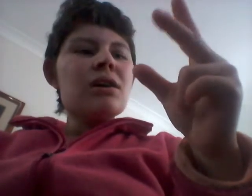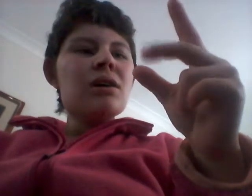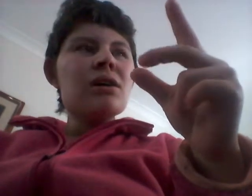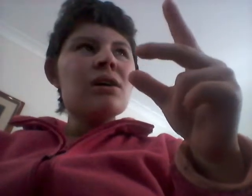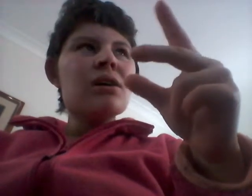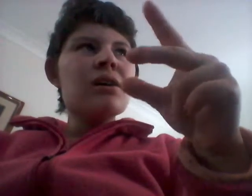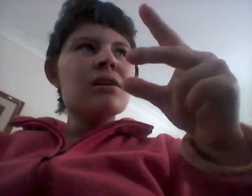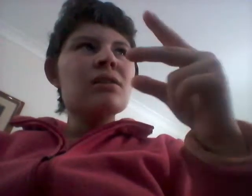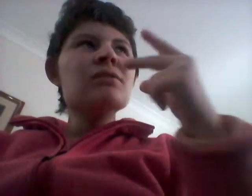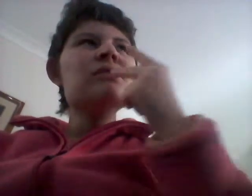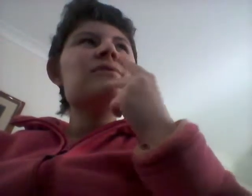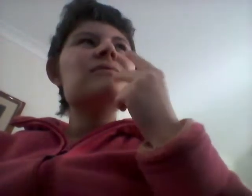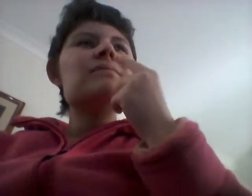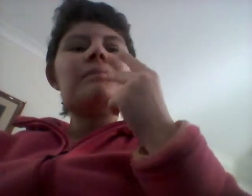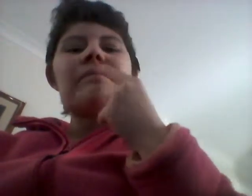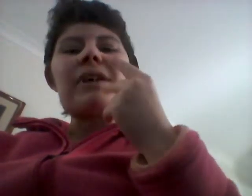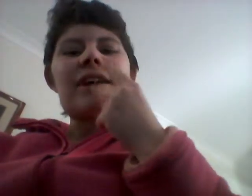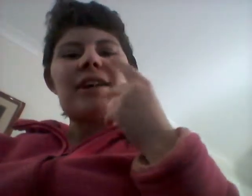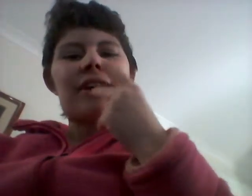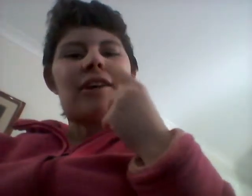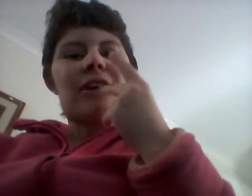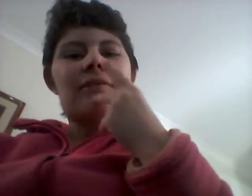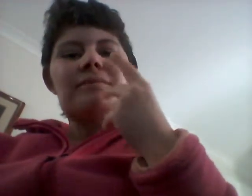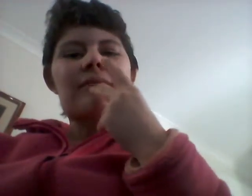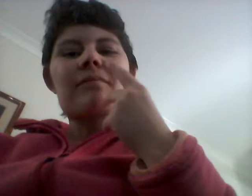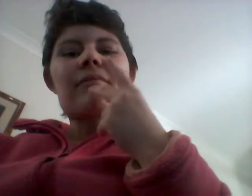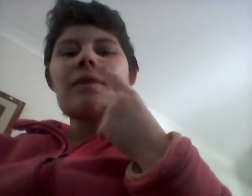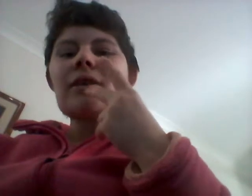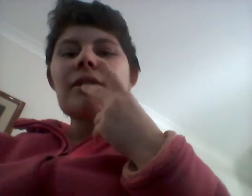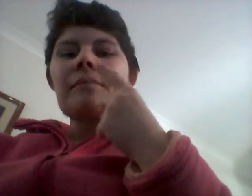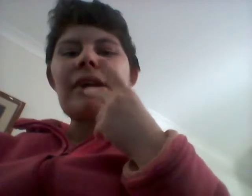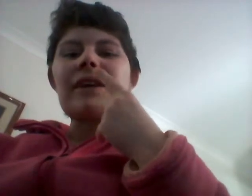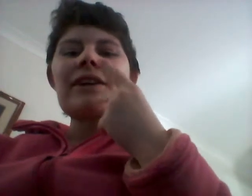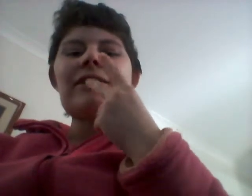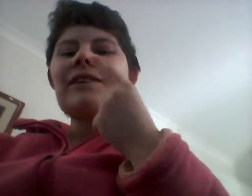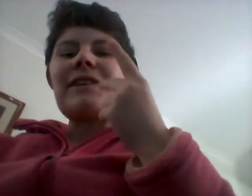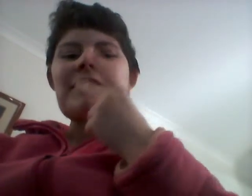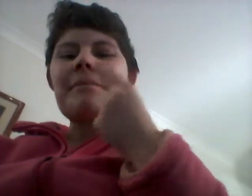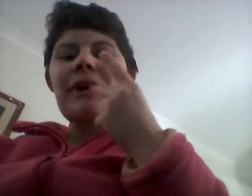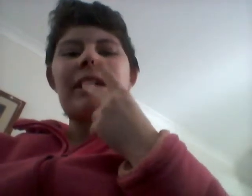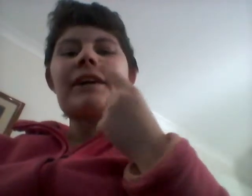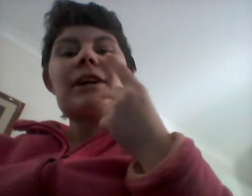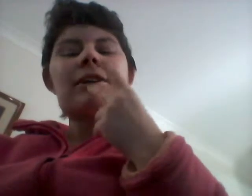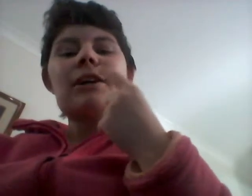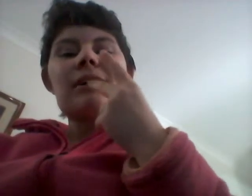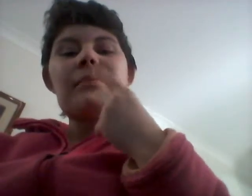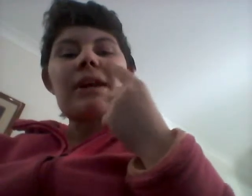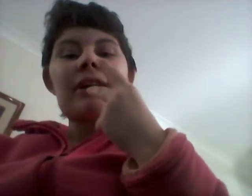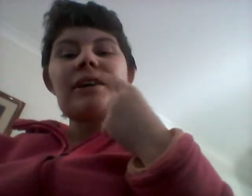And then you dab it. Just like red. You pee. Dab it on your, you flick it on your pink. Lip. This is pink. Pee. Pink. That makes